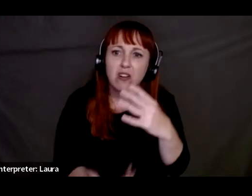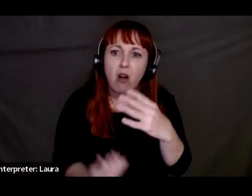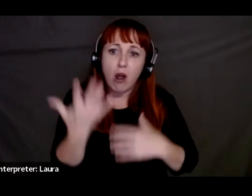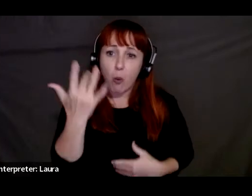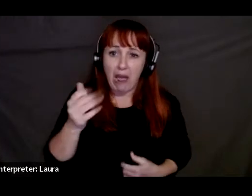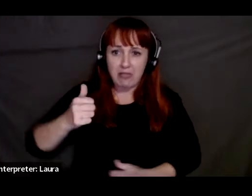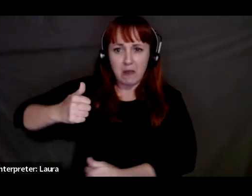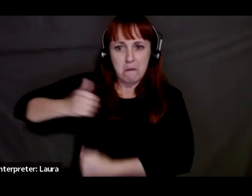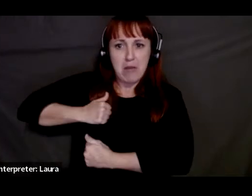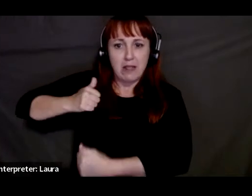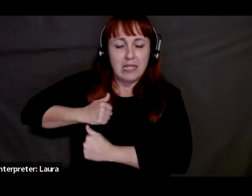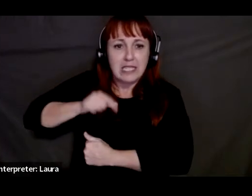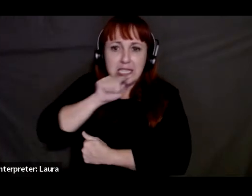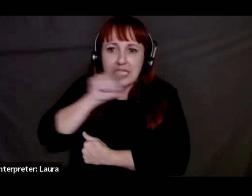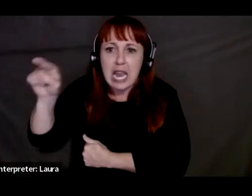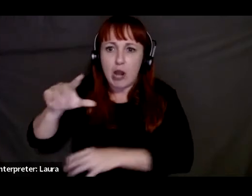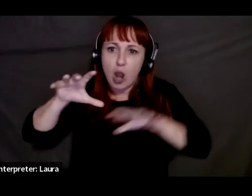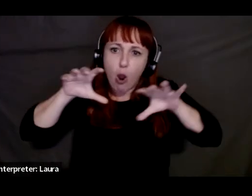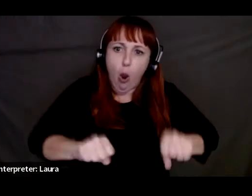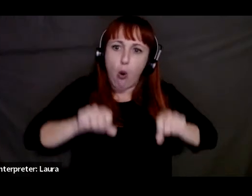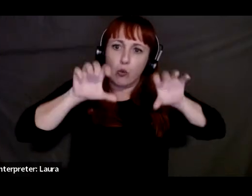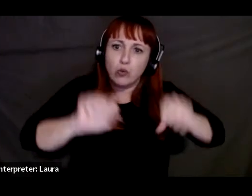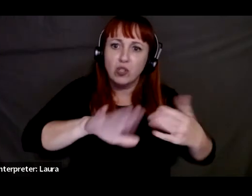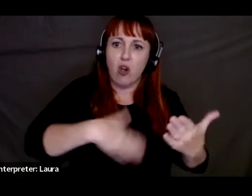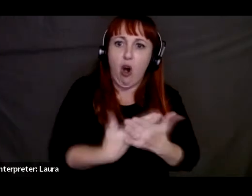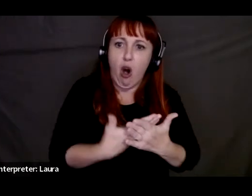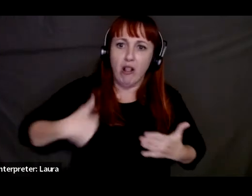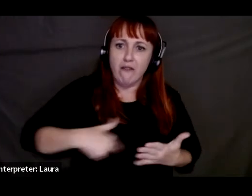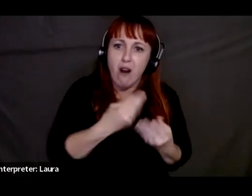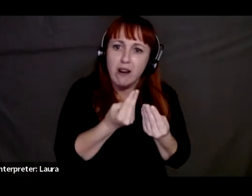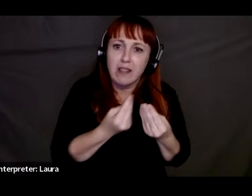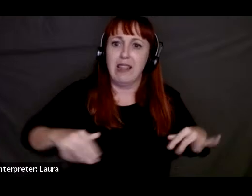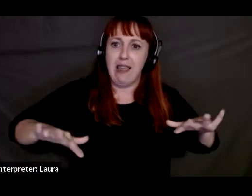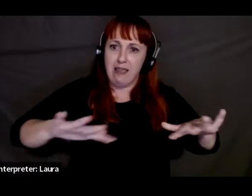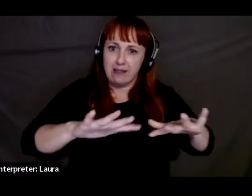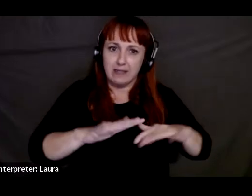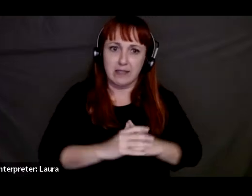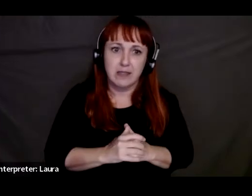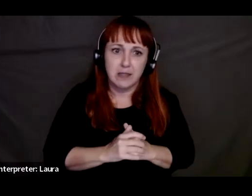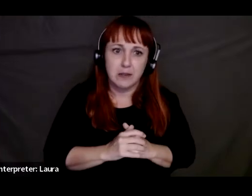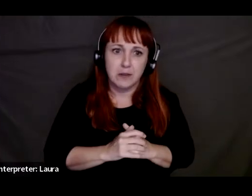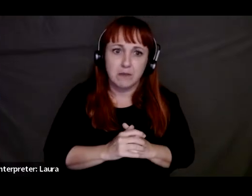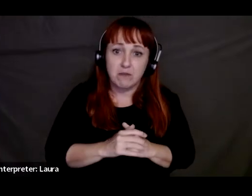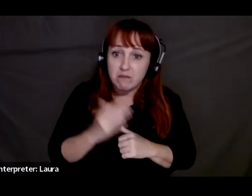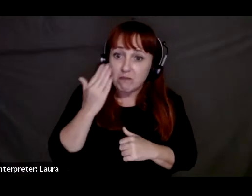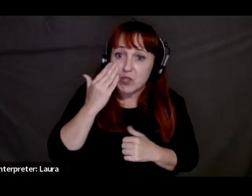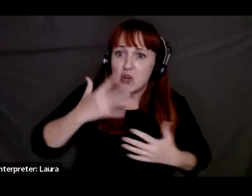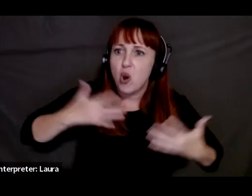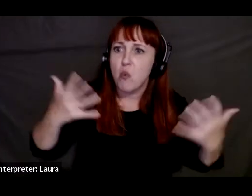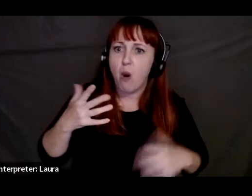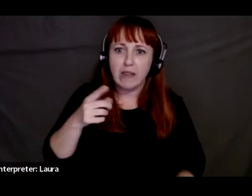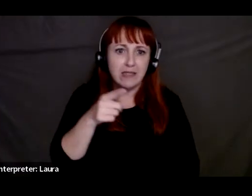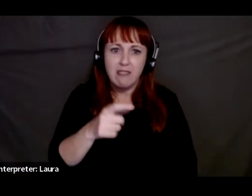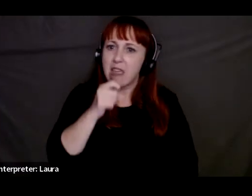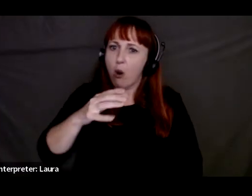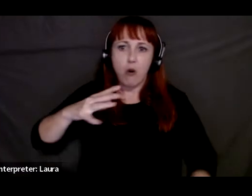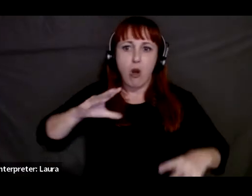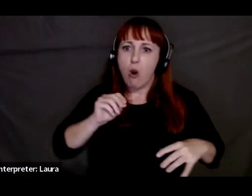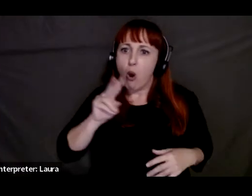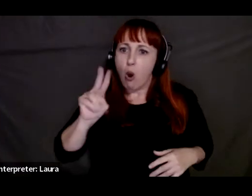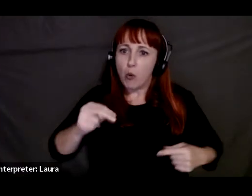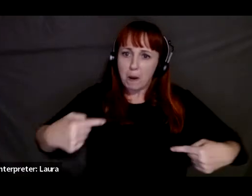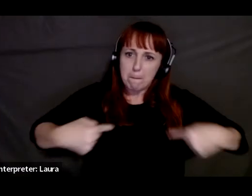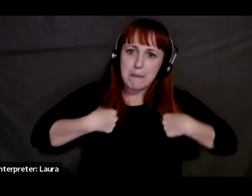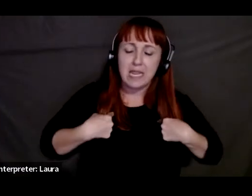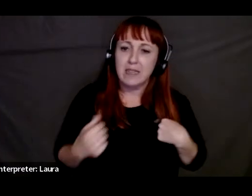the military owns all our land. Do you know what? They don't own me. And